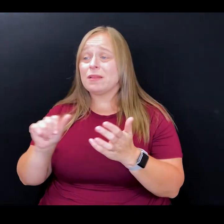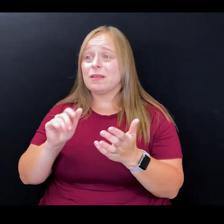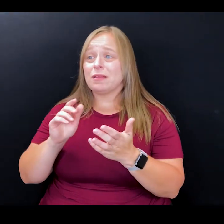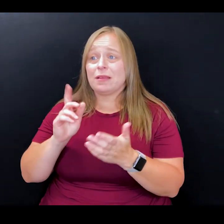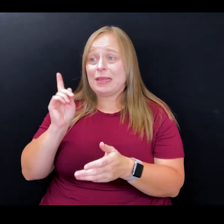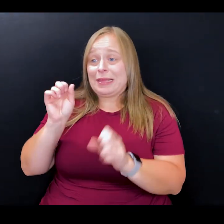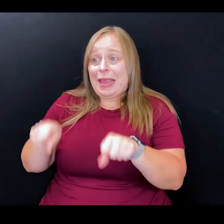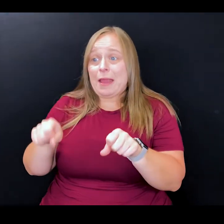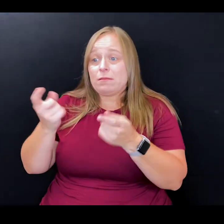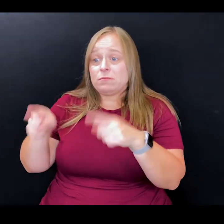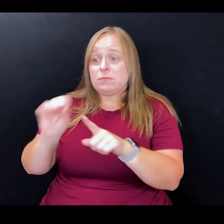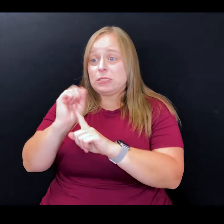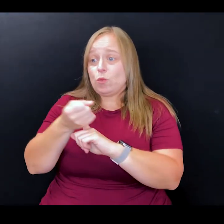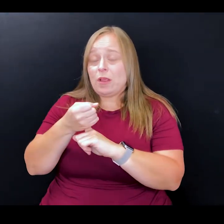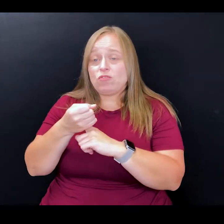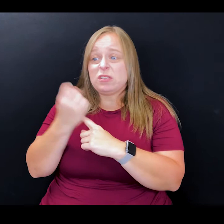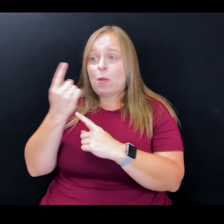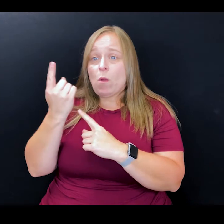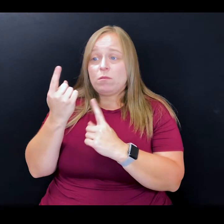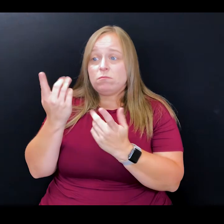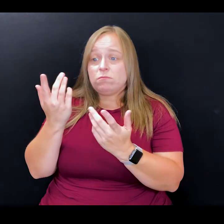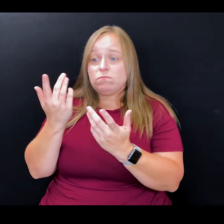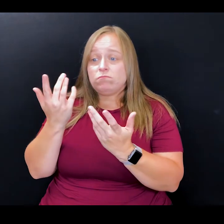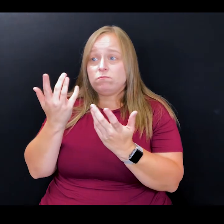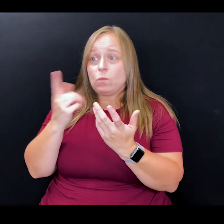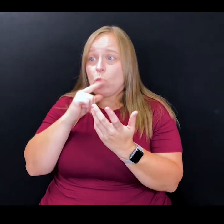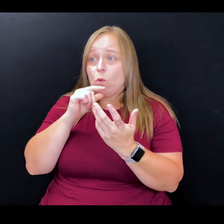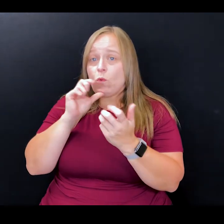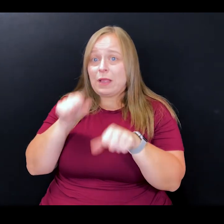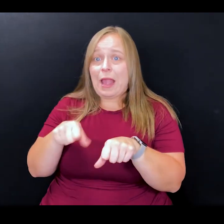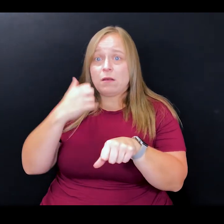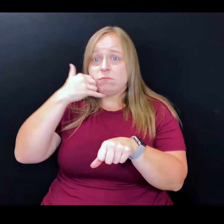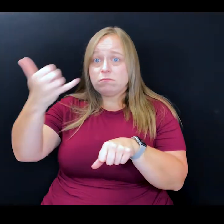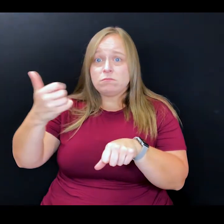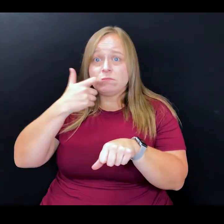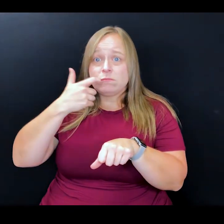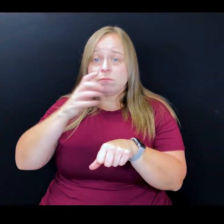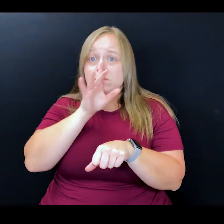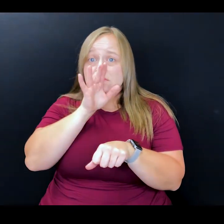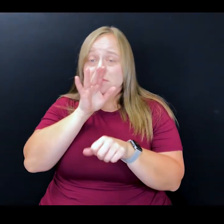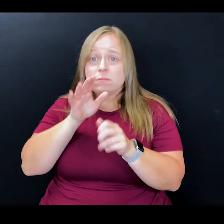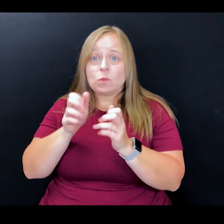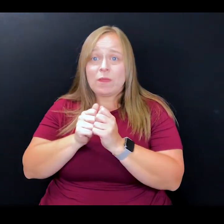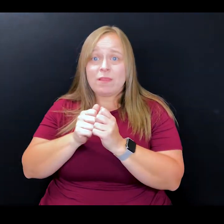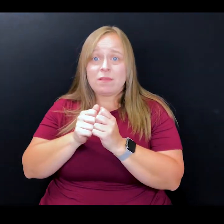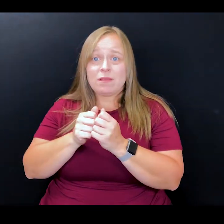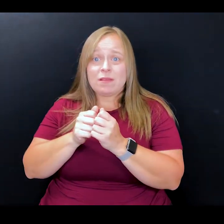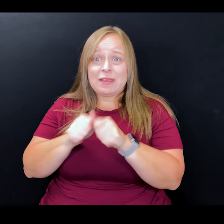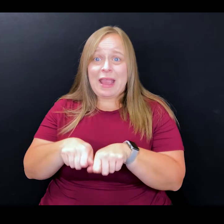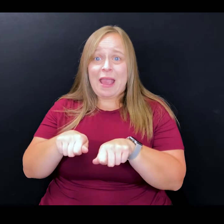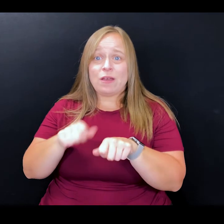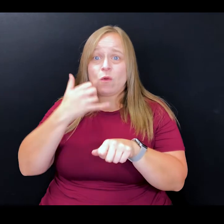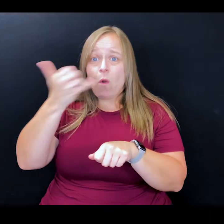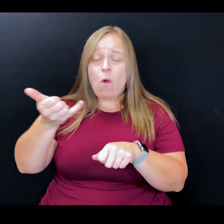disabilities, because there can be circumstances that even someone who might otherwise be able to verbally speak with